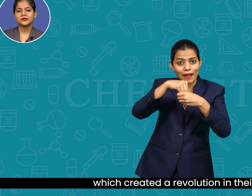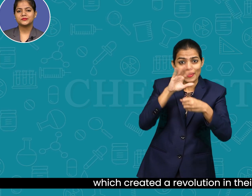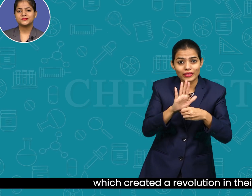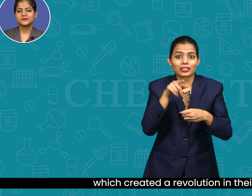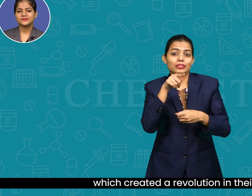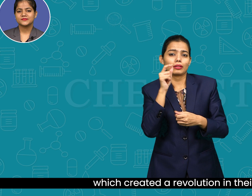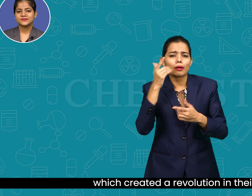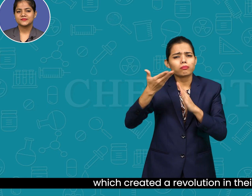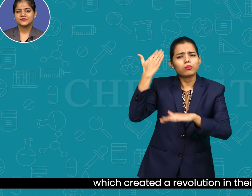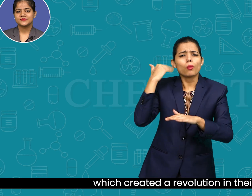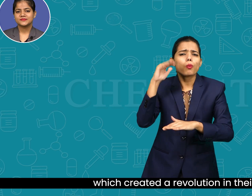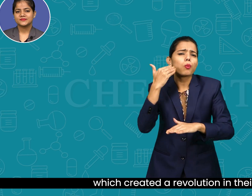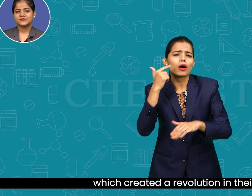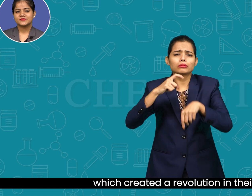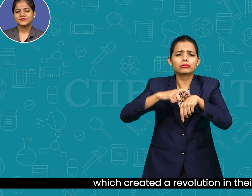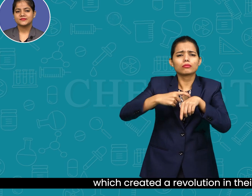era.